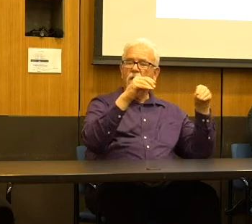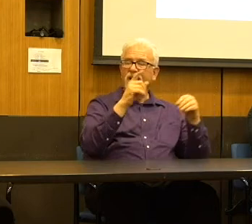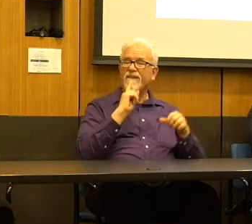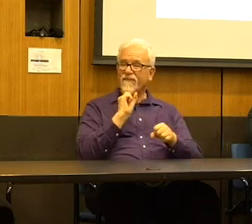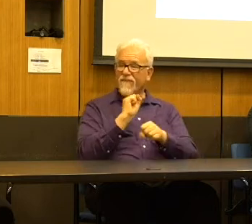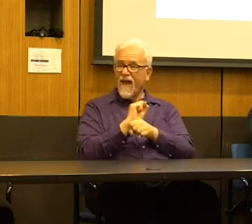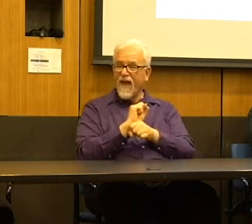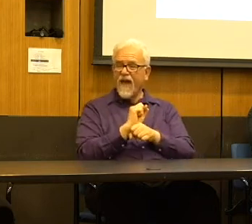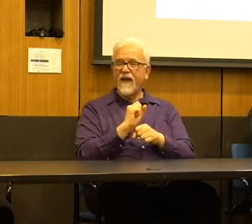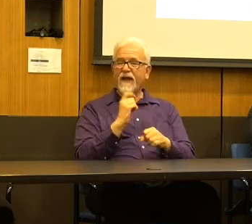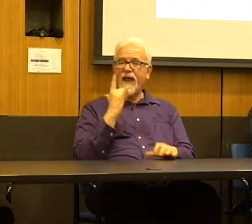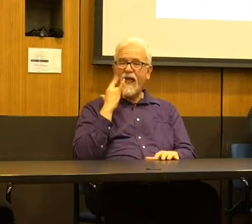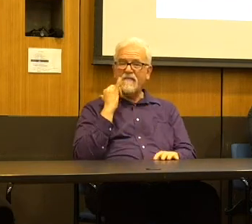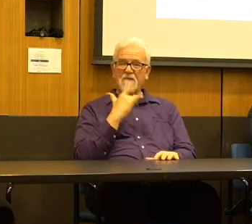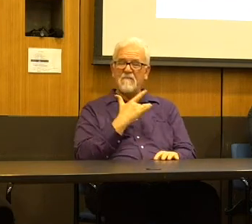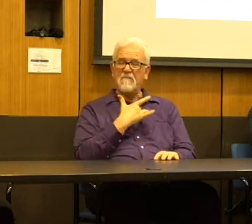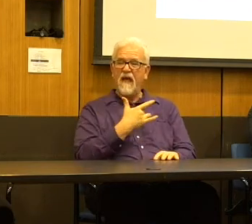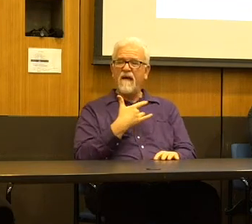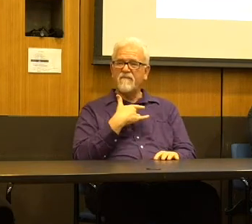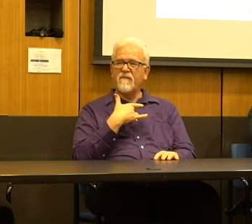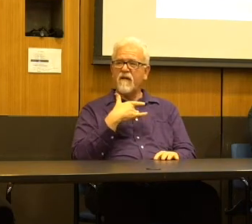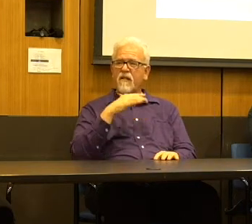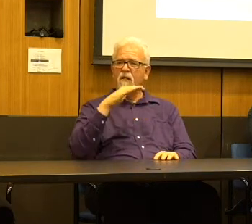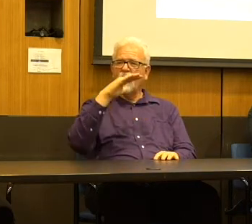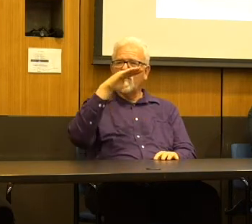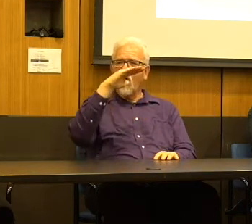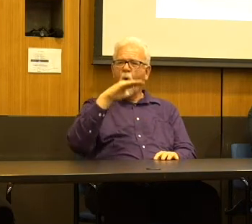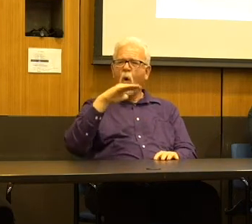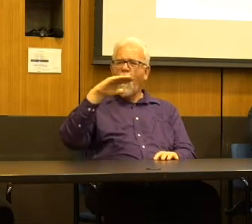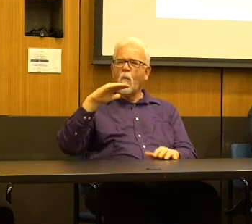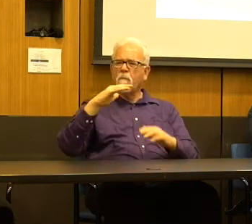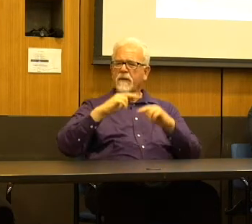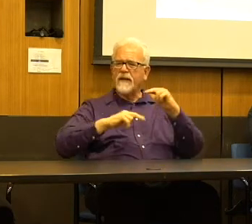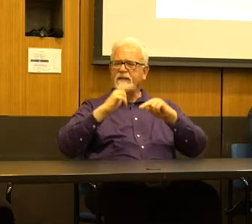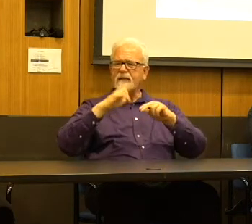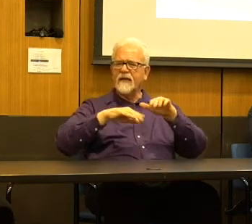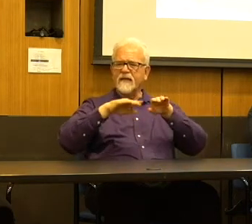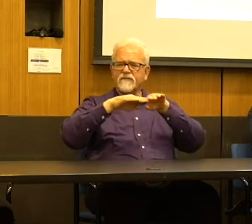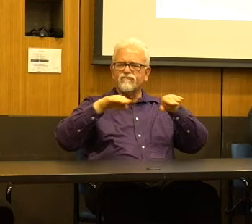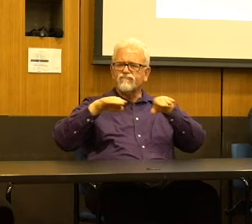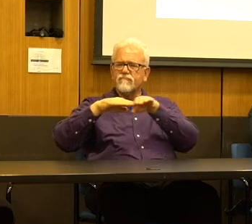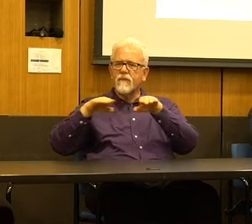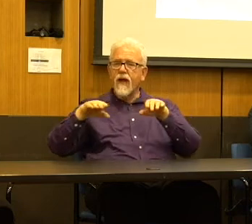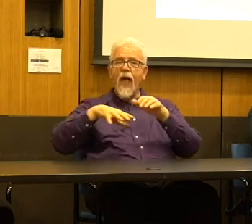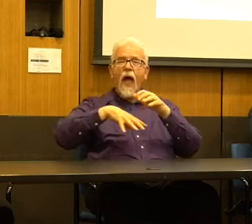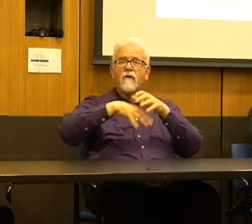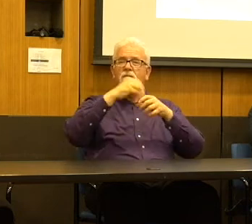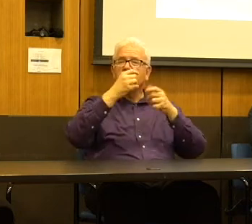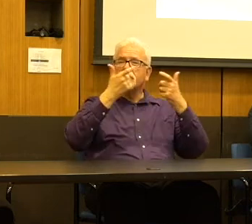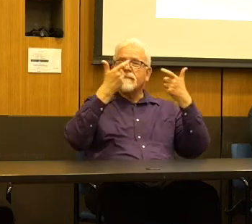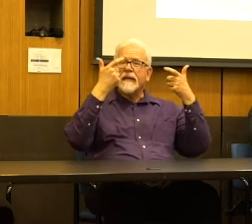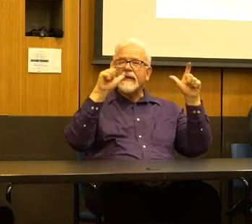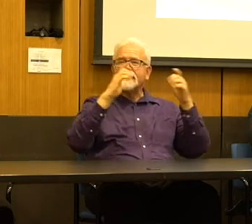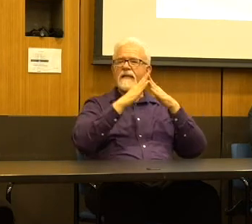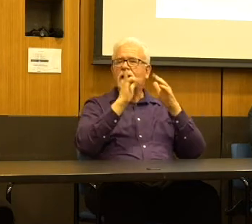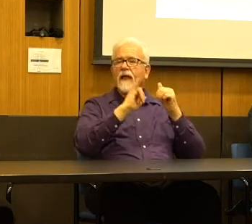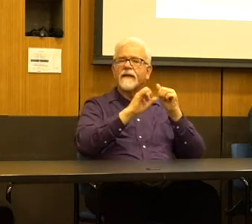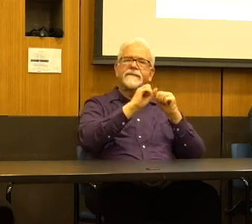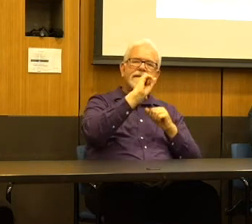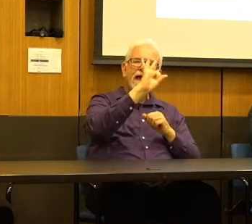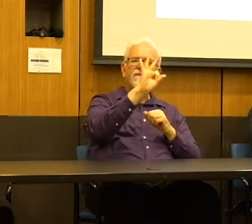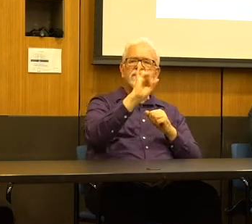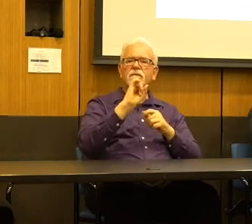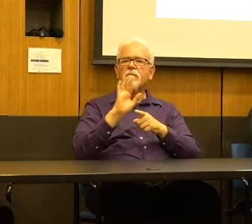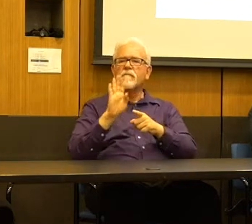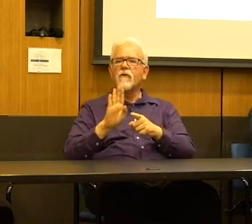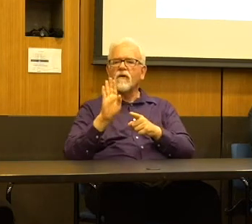tends to have fairly low-level buildings, especially when you get out of the older urban centers like San Francisco or, in fact, Berkeley as